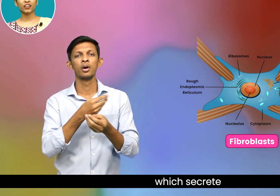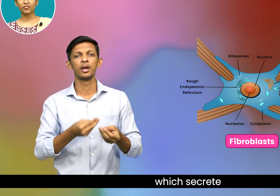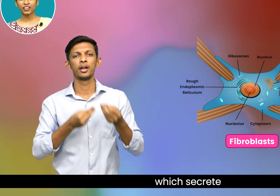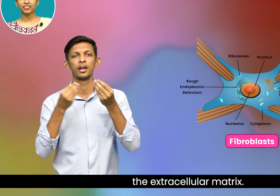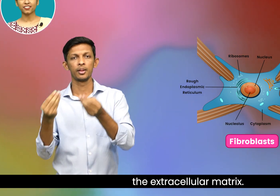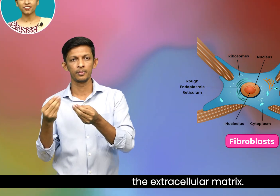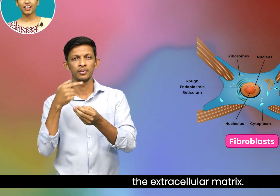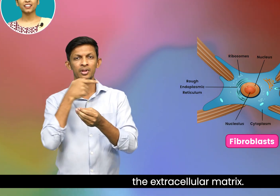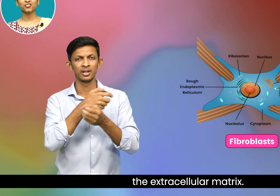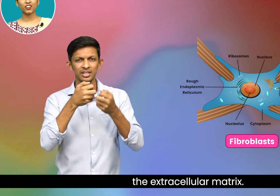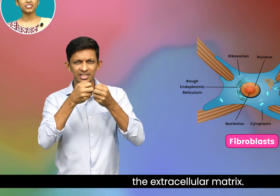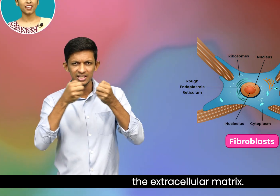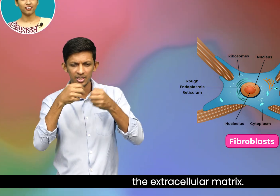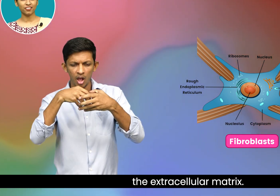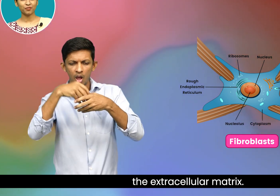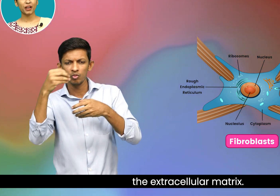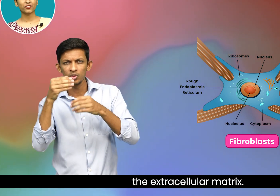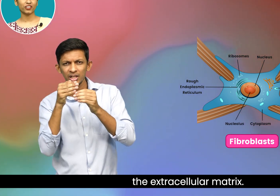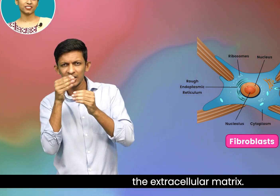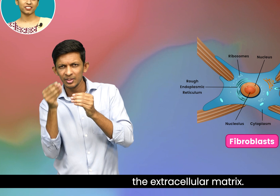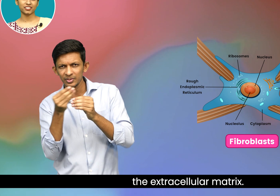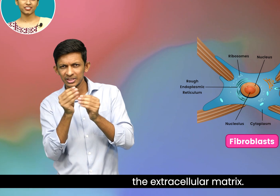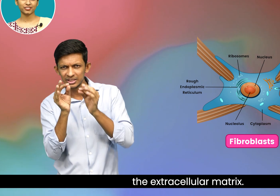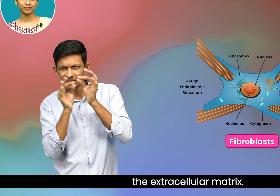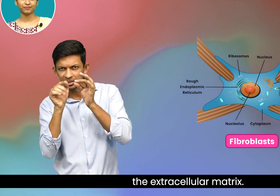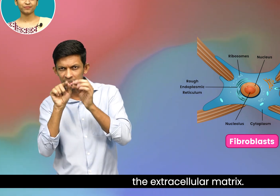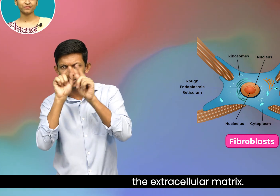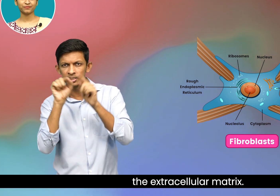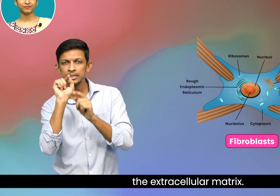which secrete the extracellular matrix.